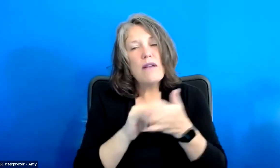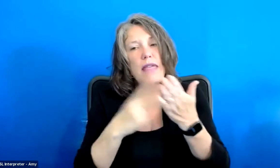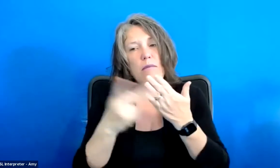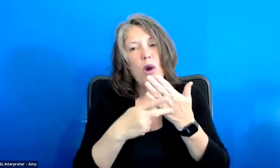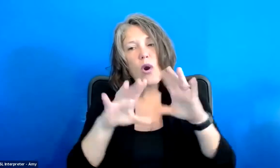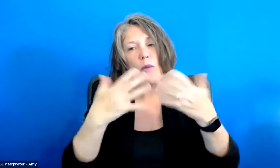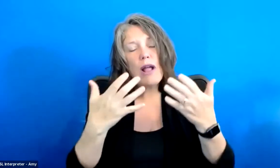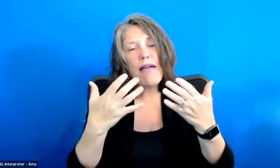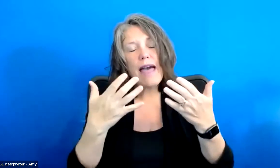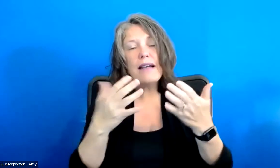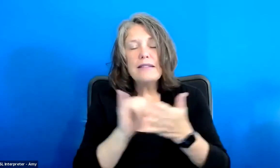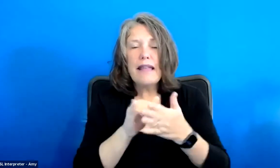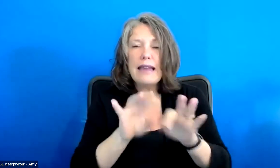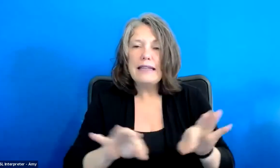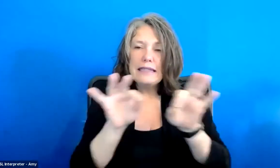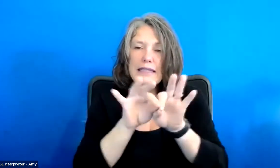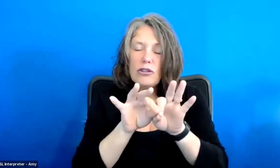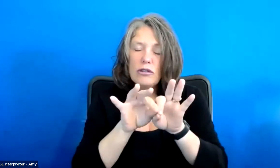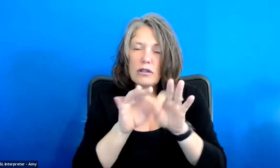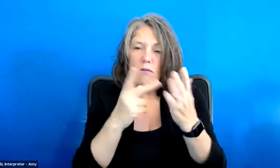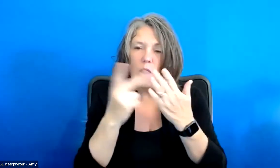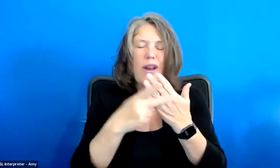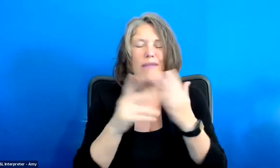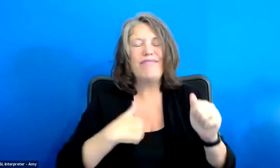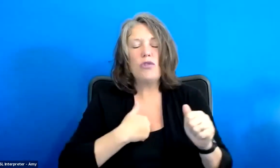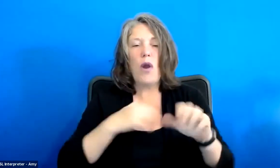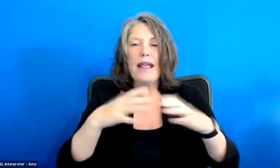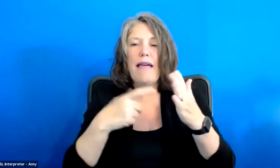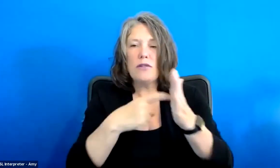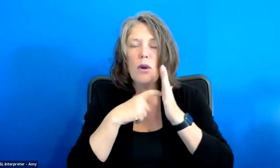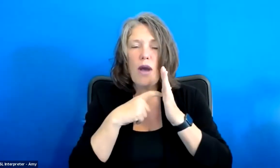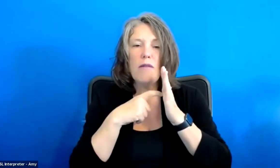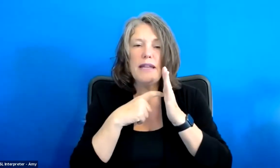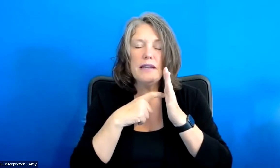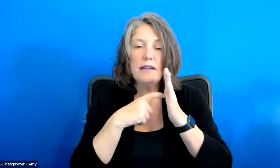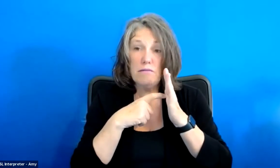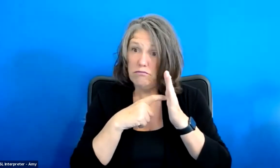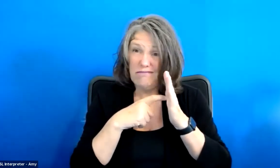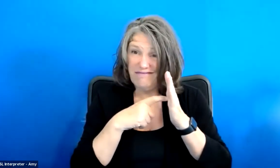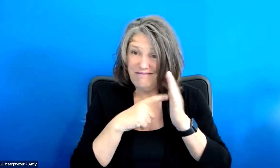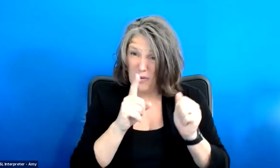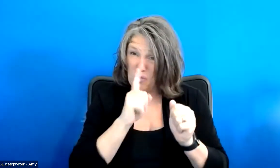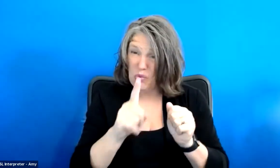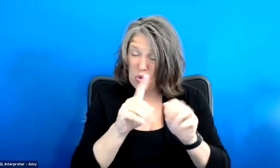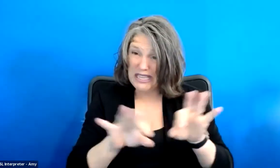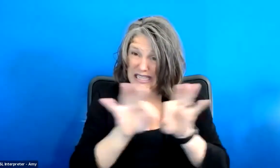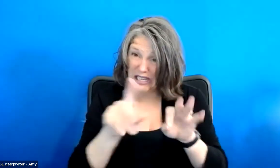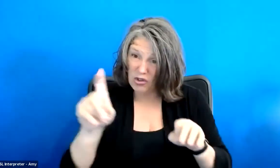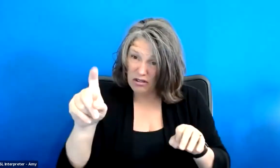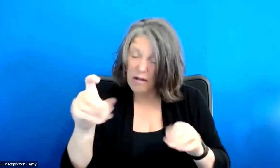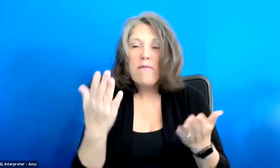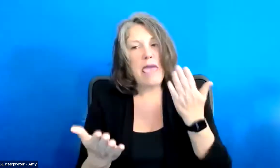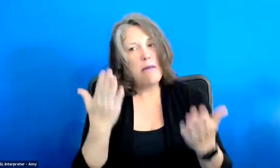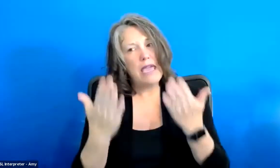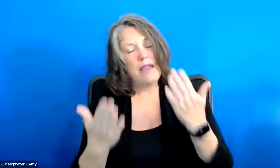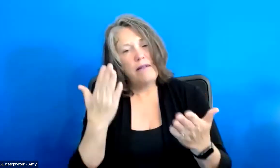that program or class, that essential program, or class requirement Is it truly essential? Maybe,